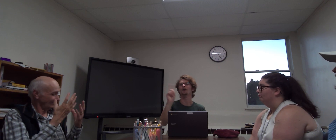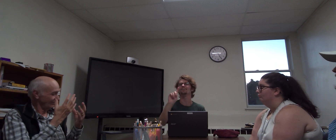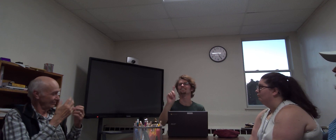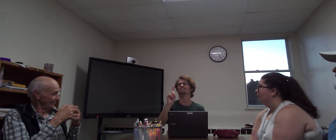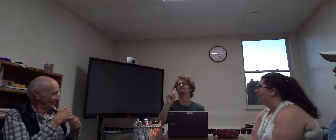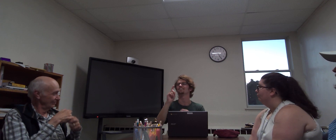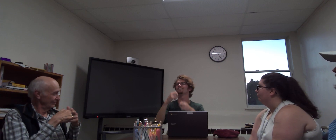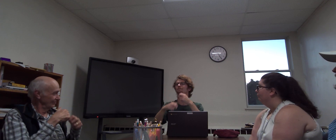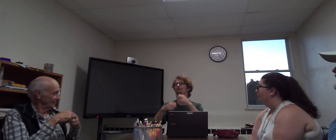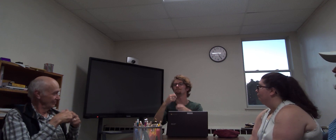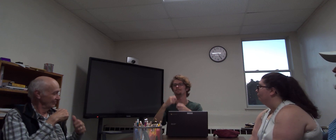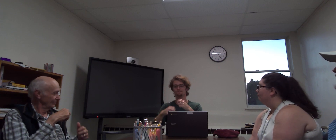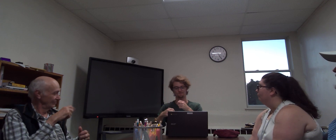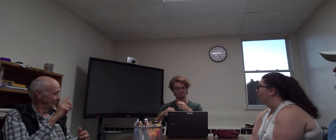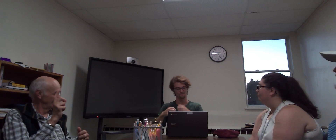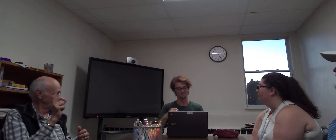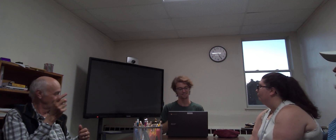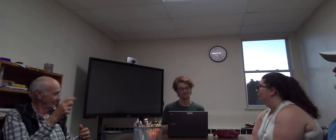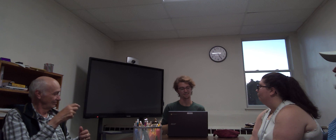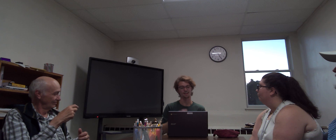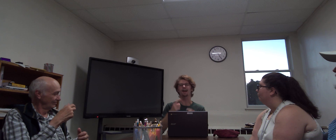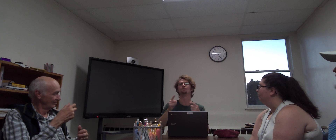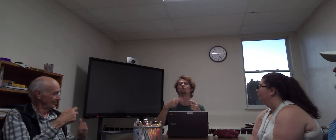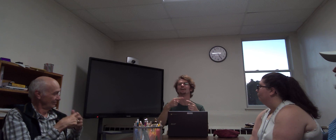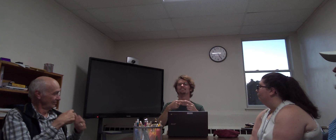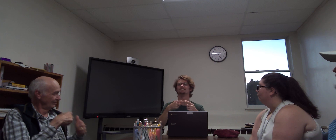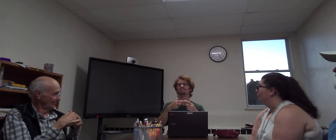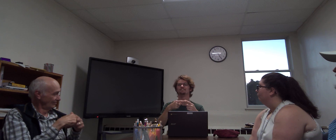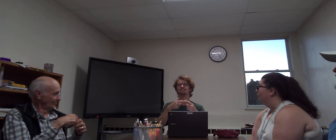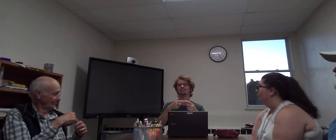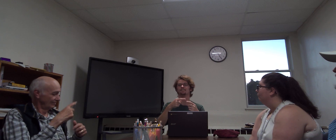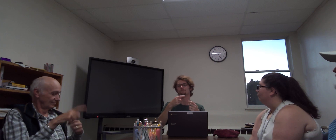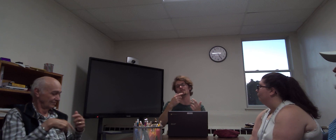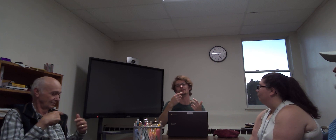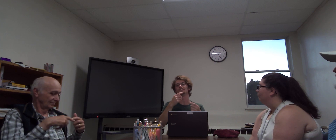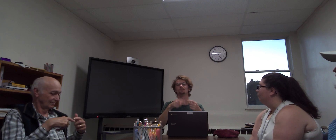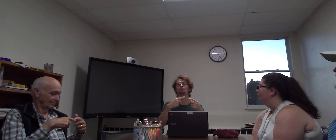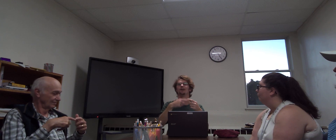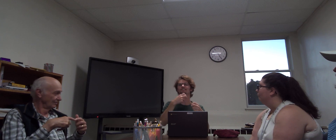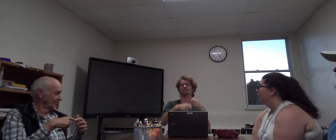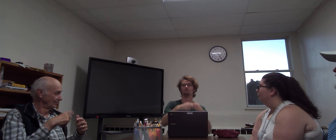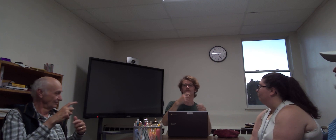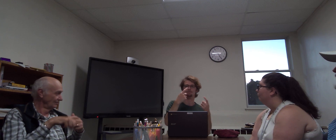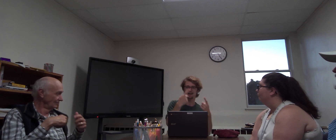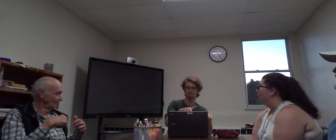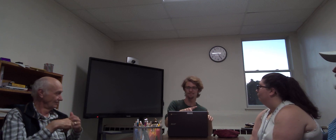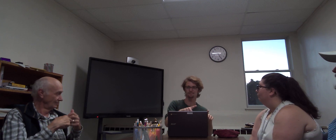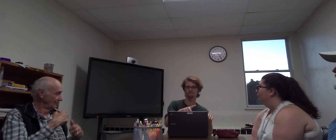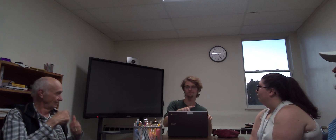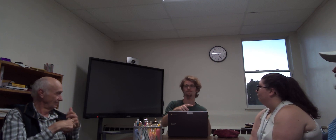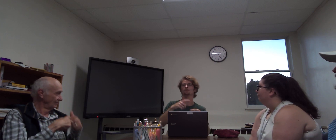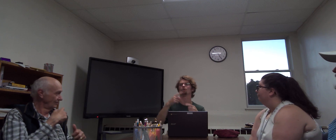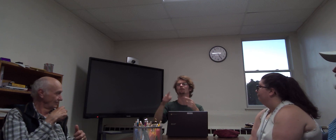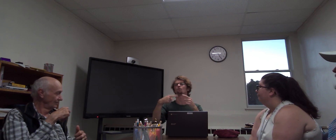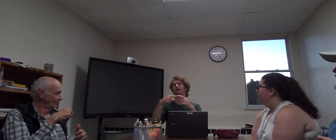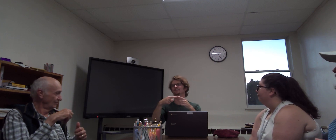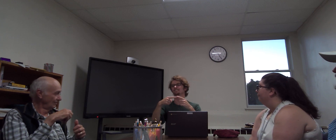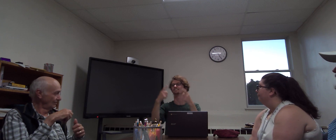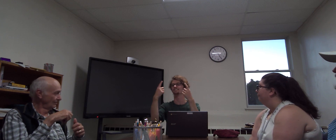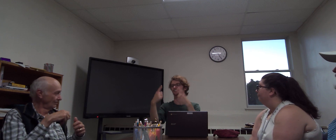Where is the problem? And when? You can do when did the problem happen or when did it